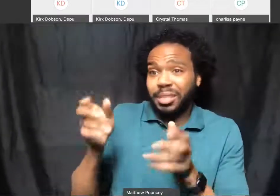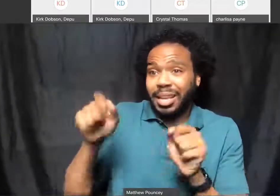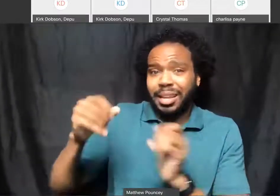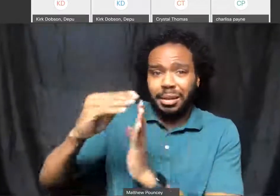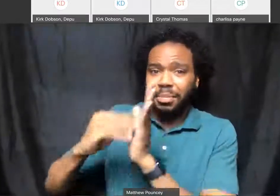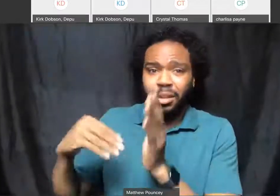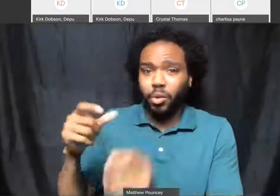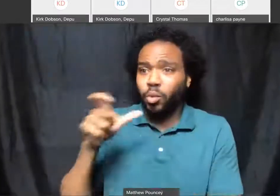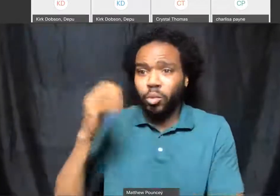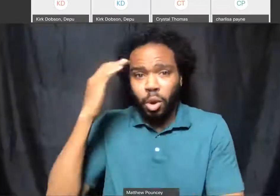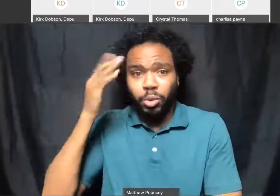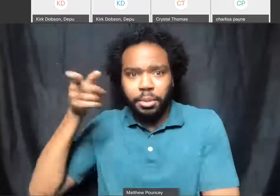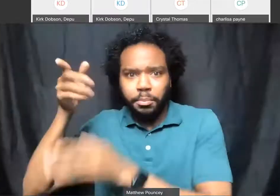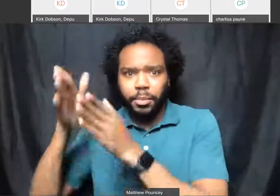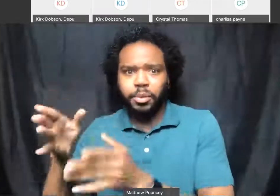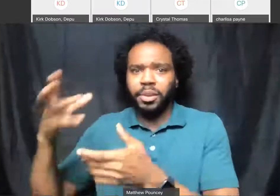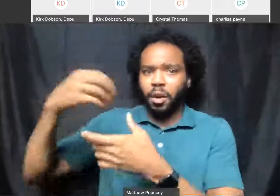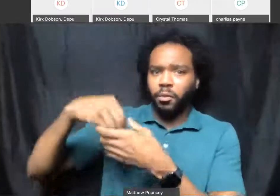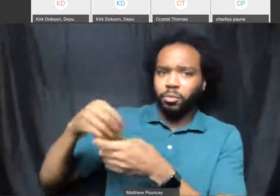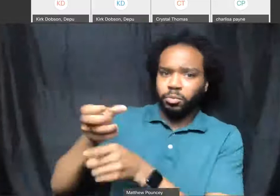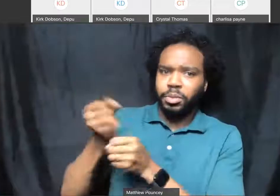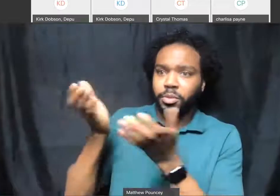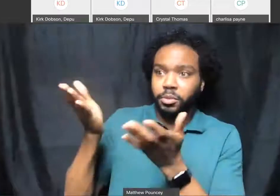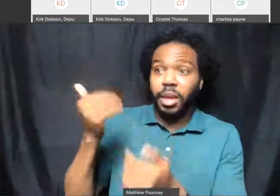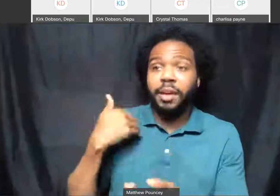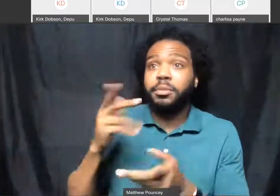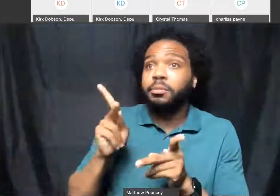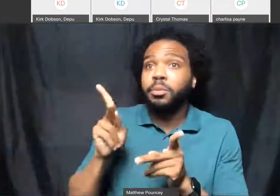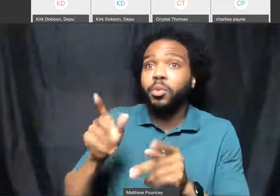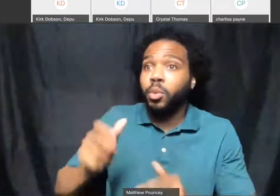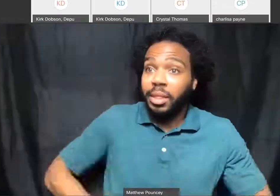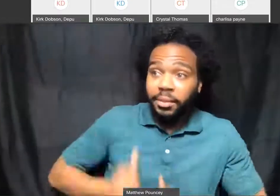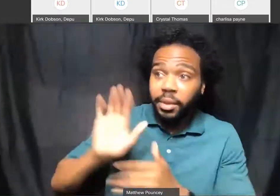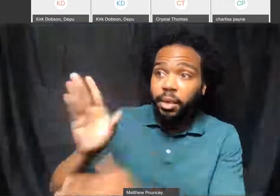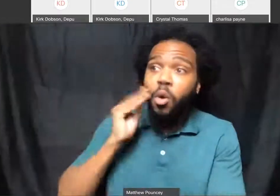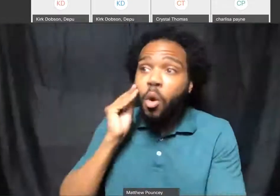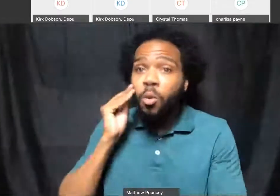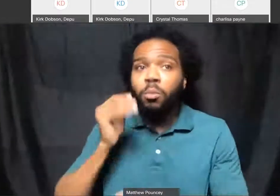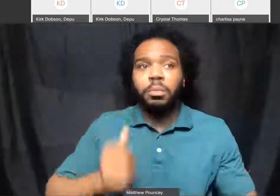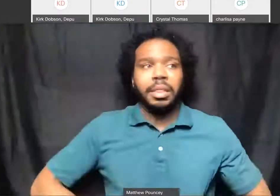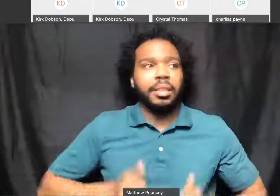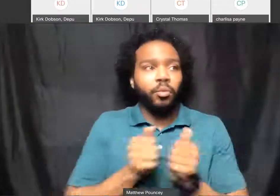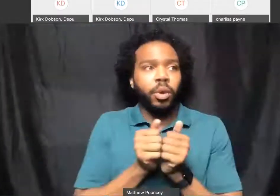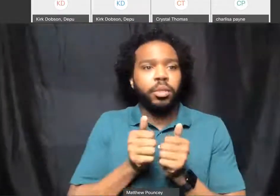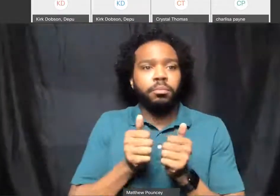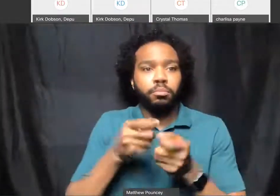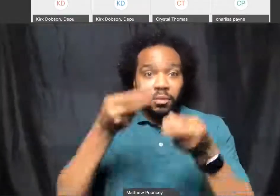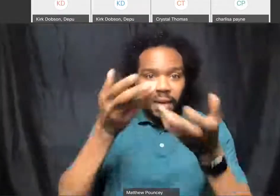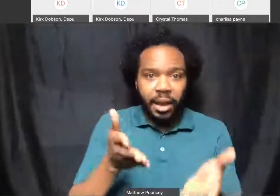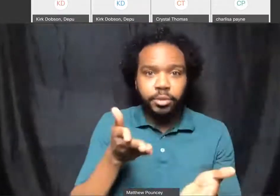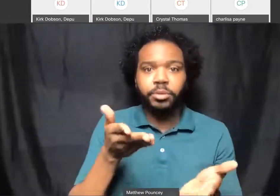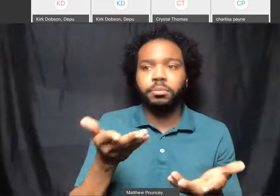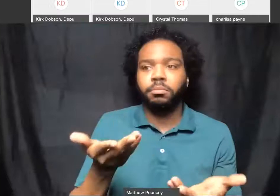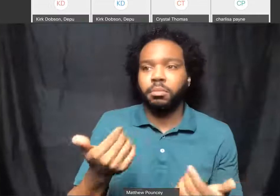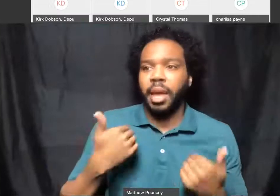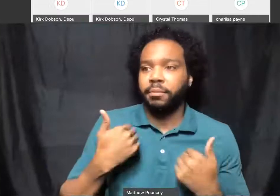person. So we have people who live at home, we have people who live in residential providers, and we have people who have just their